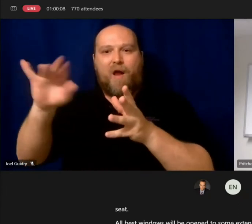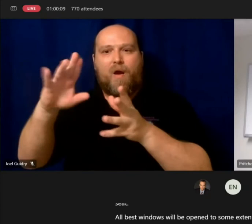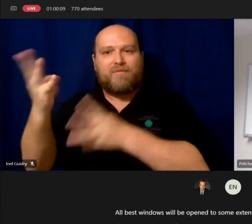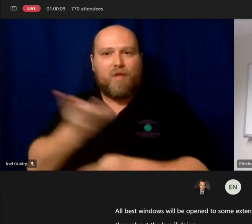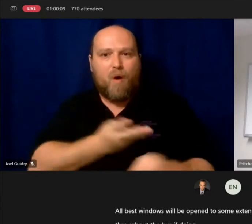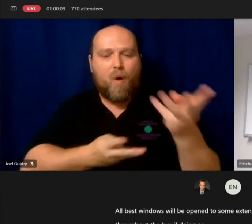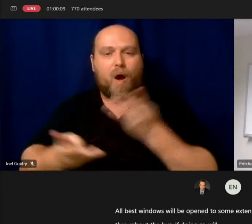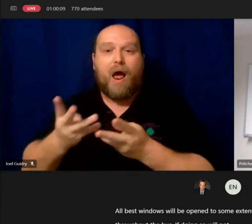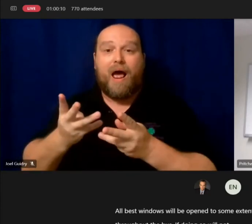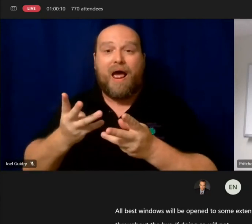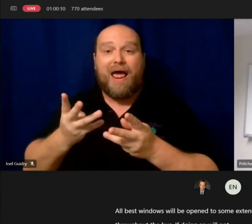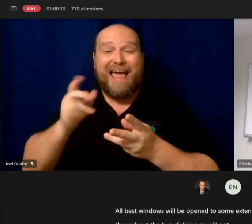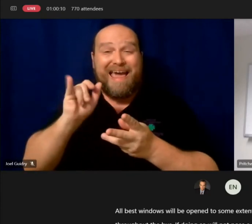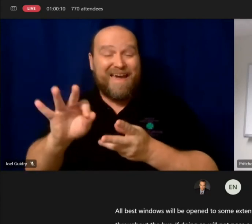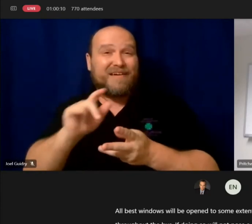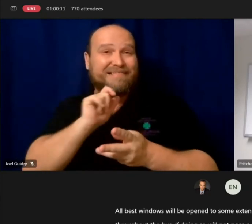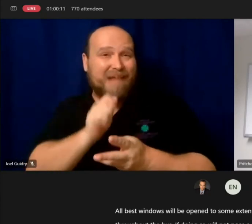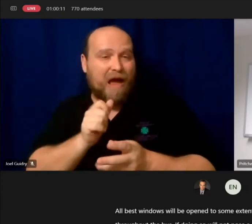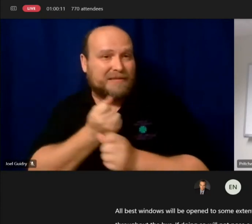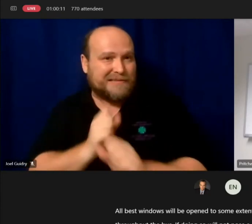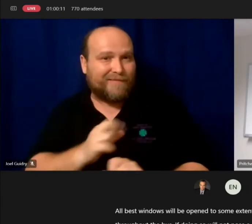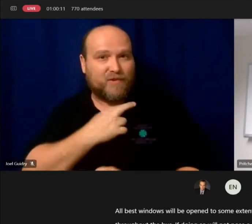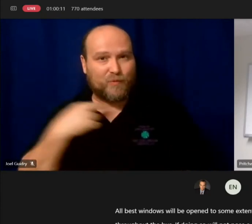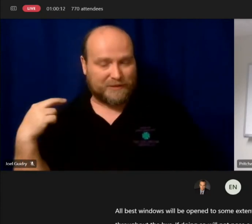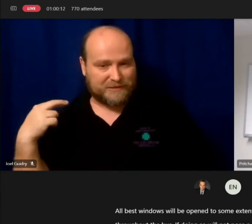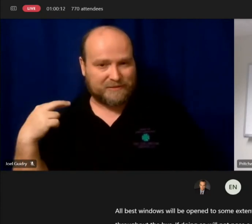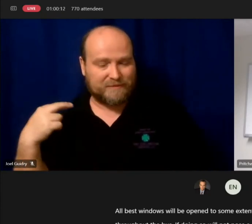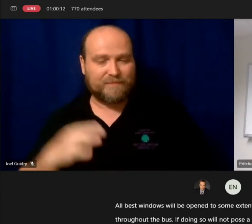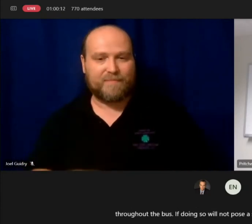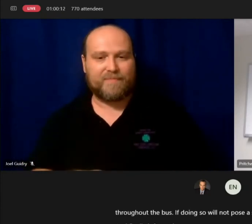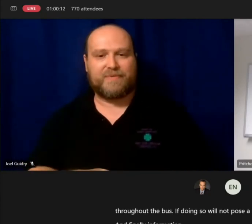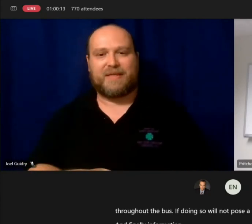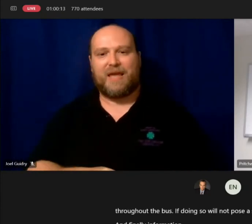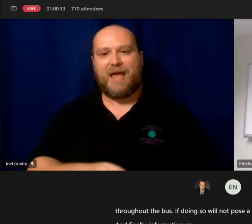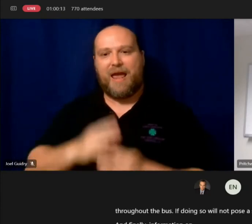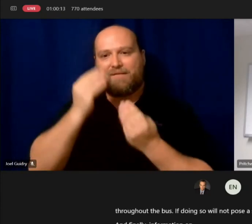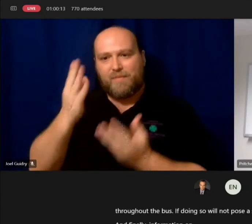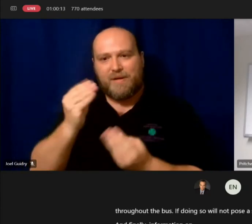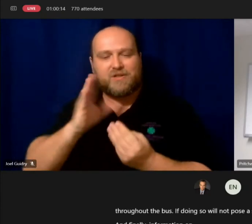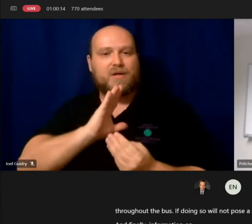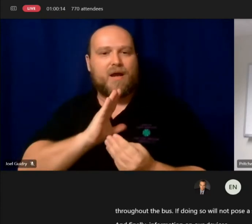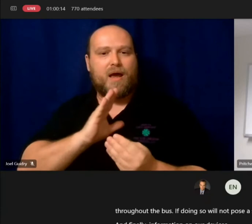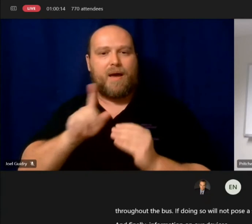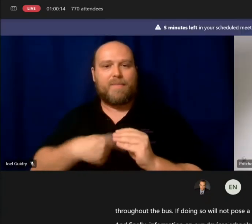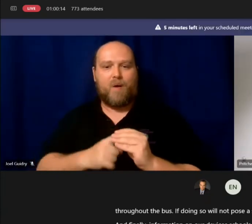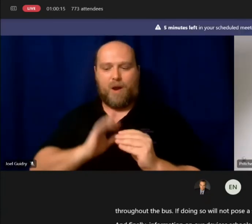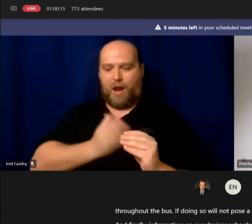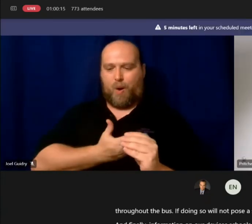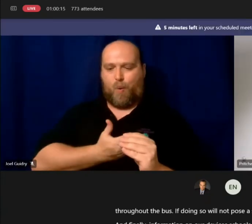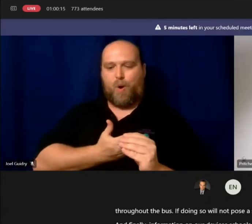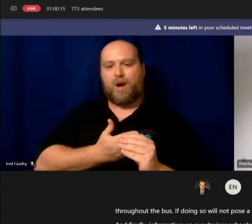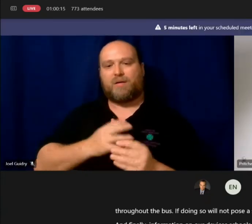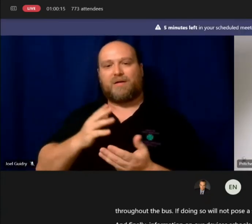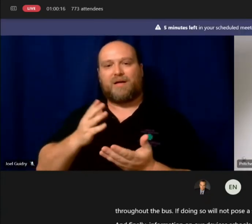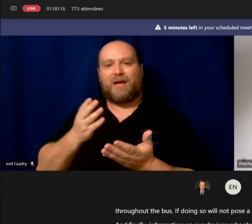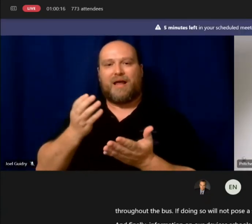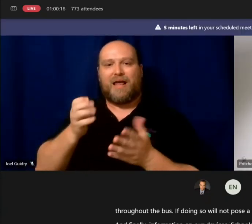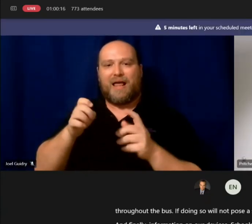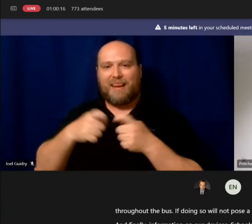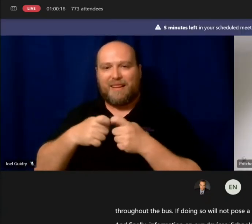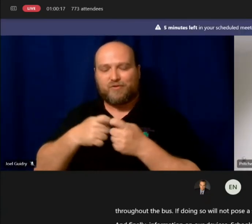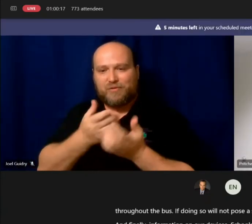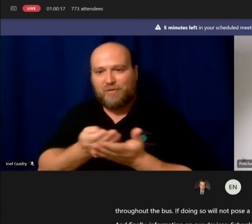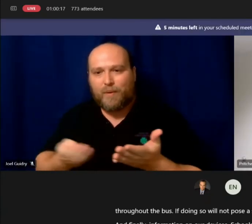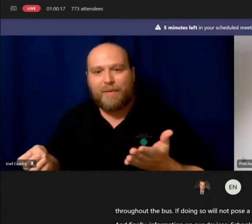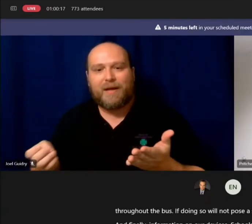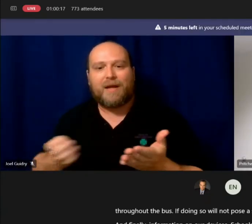risk. And finally, information on our devices. Schools will be distributing devices, laptops, during the